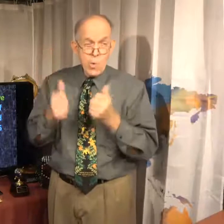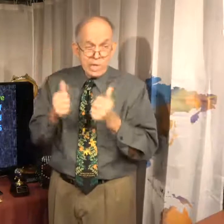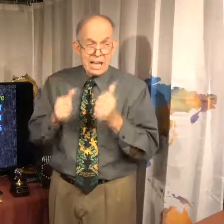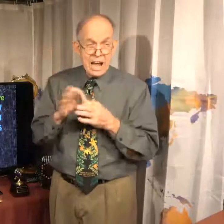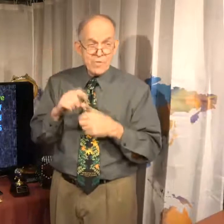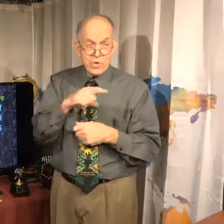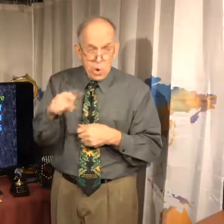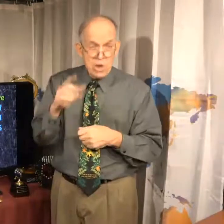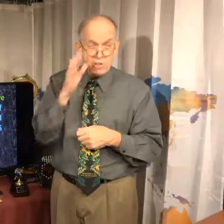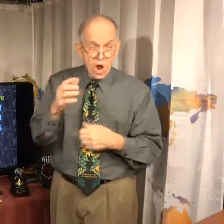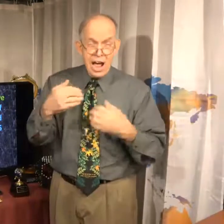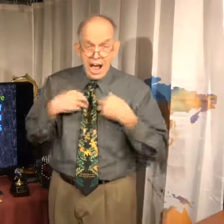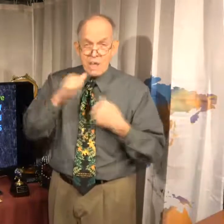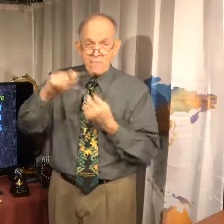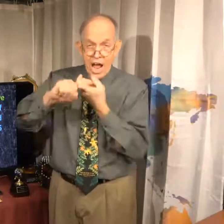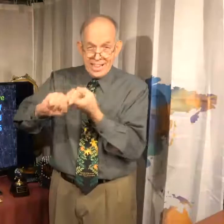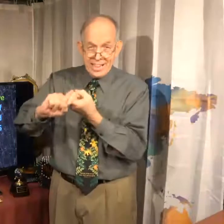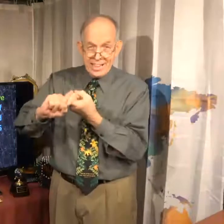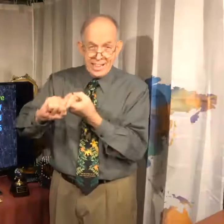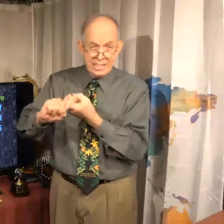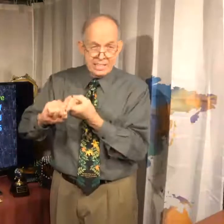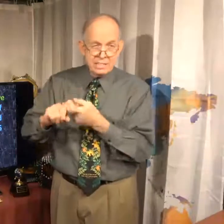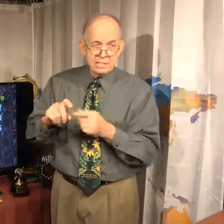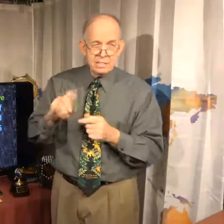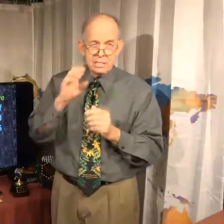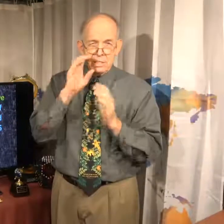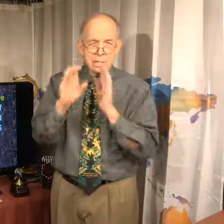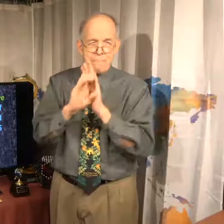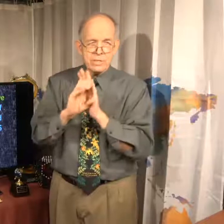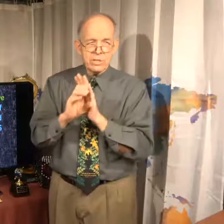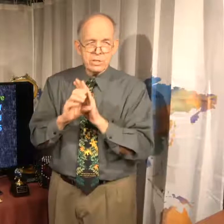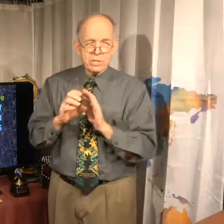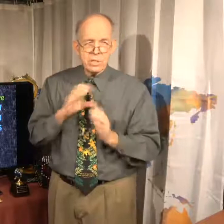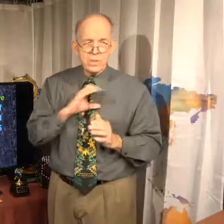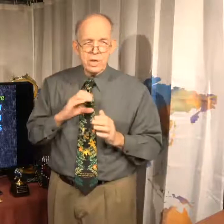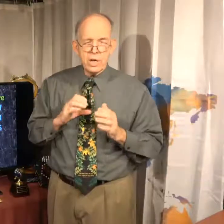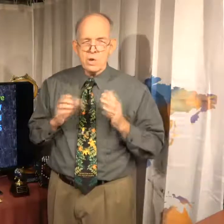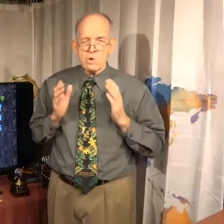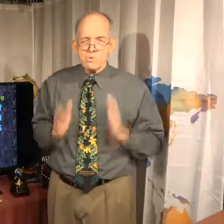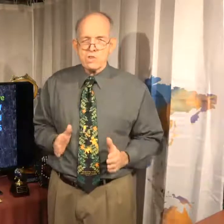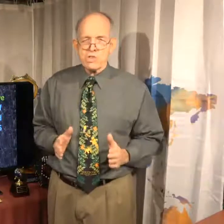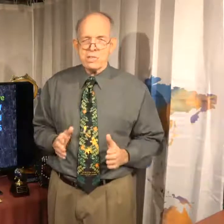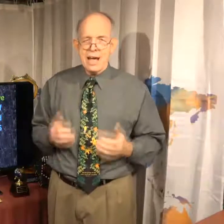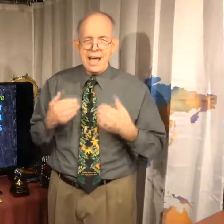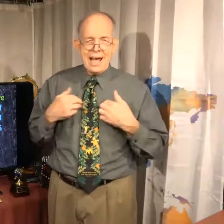Which of you don't have a friend? A pitching, wishing,